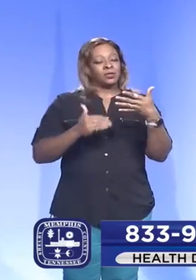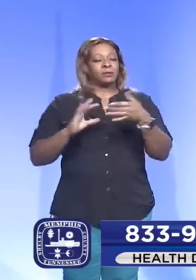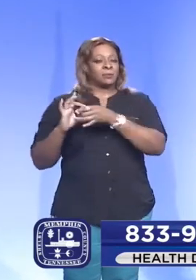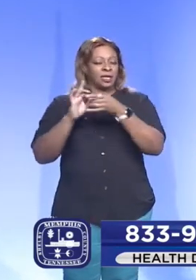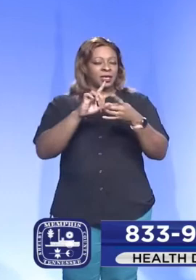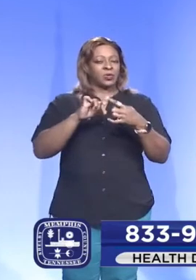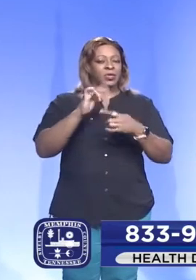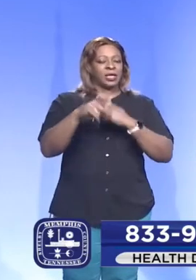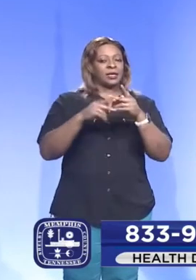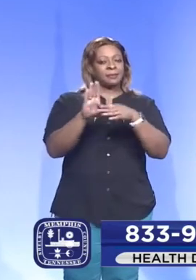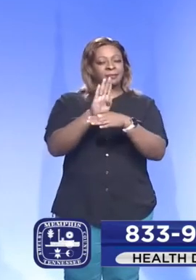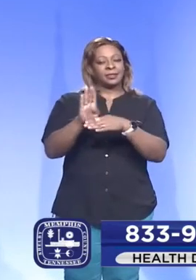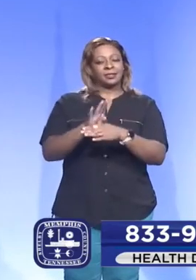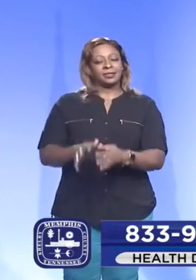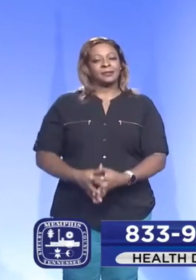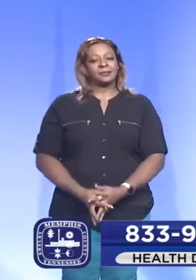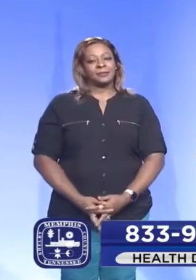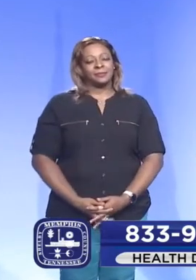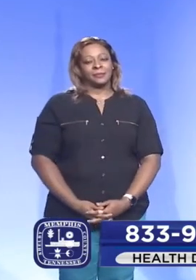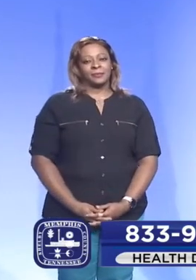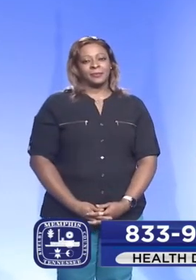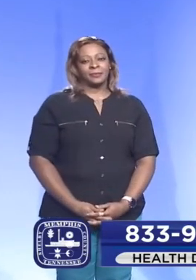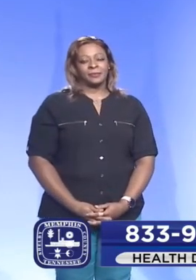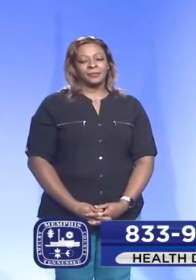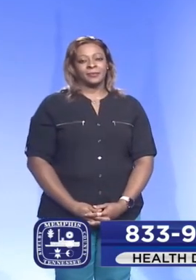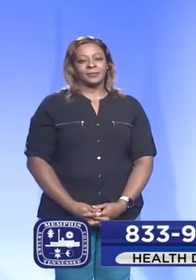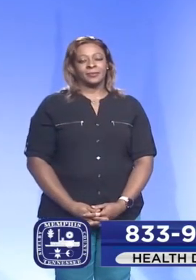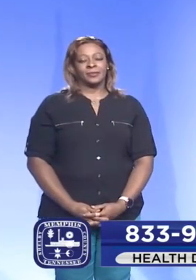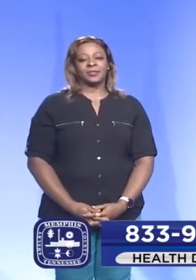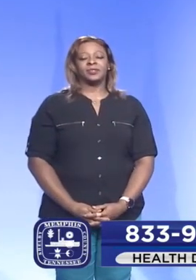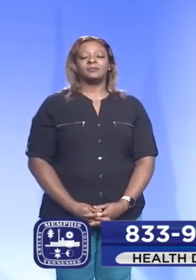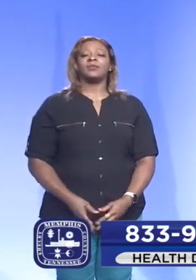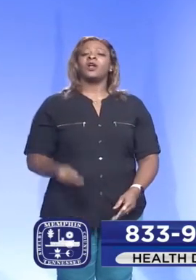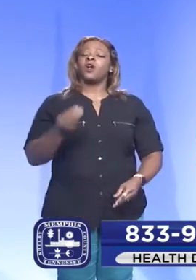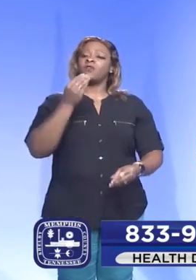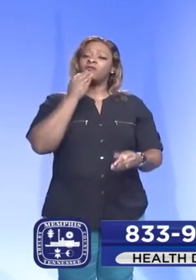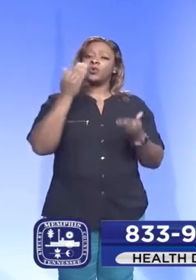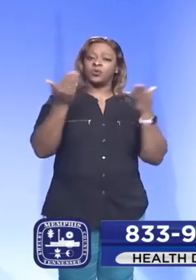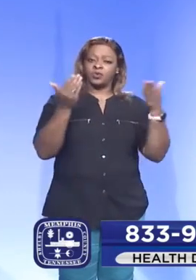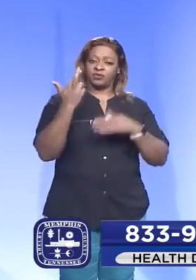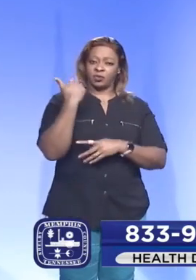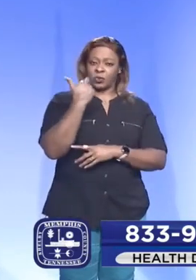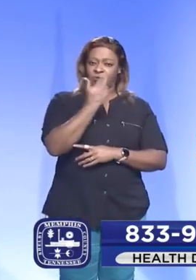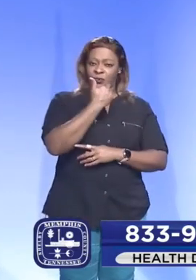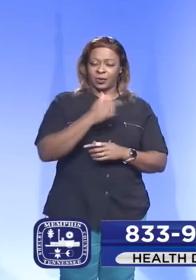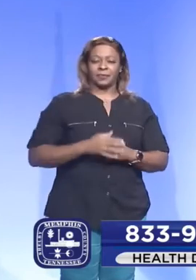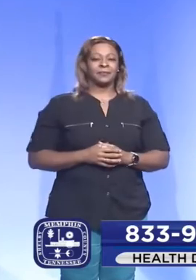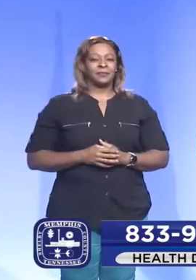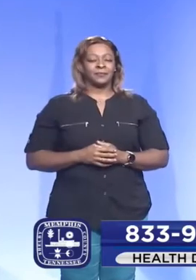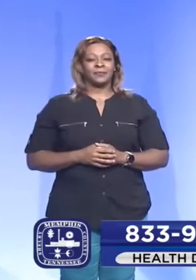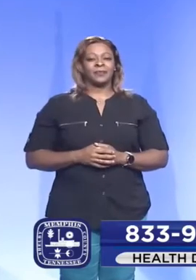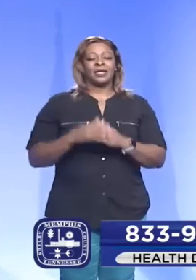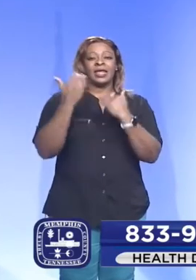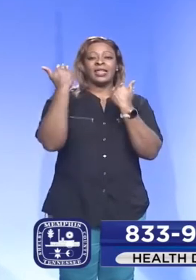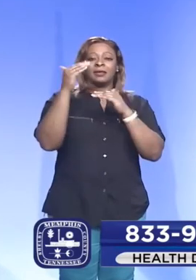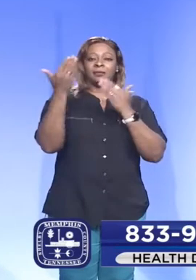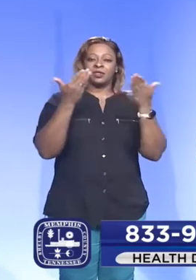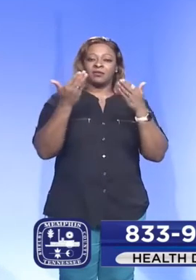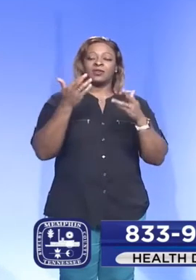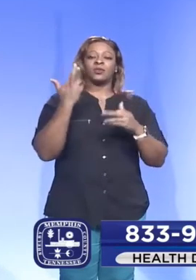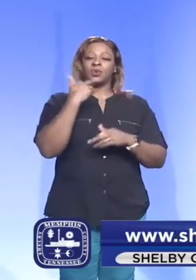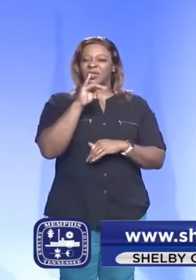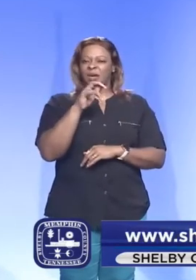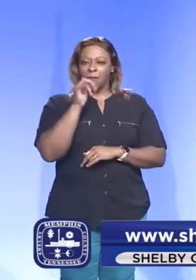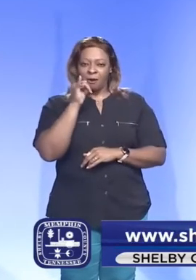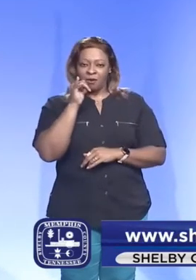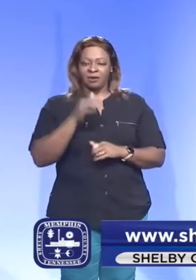these businesses. So full-service restaurants, limited service